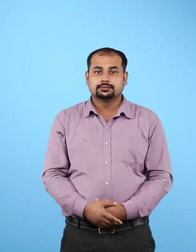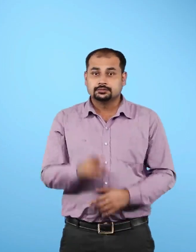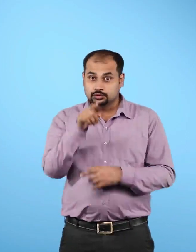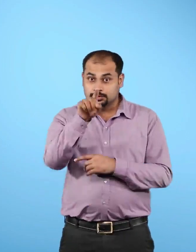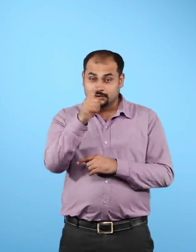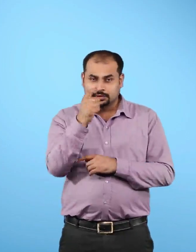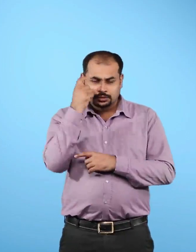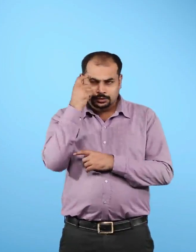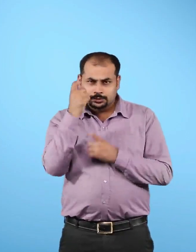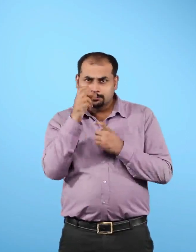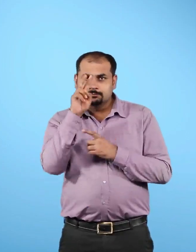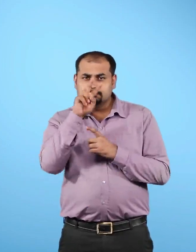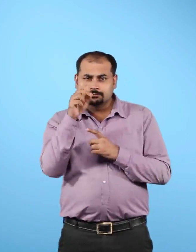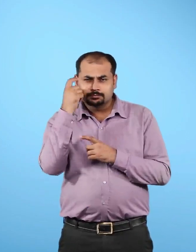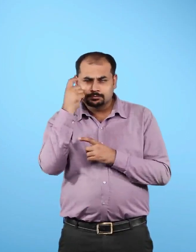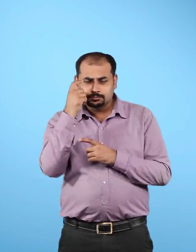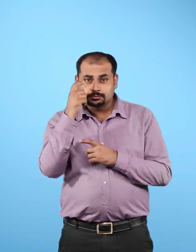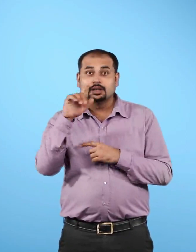You have to think and match.